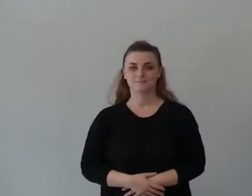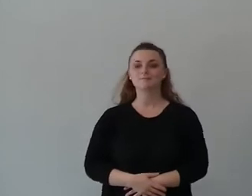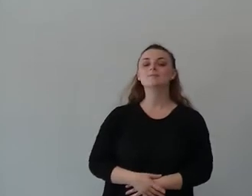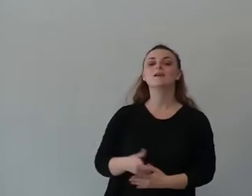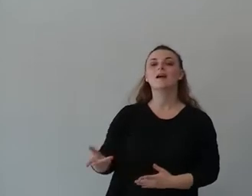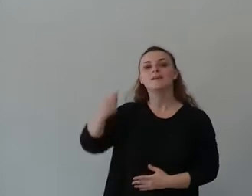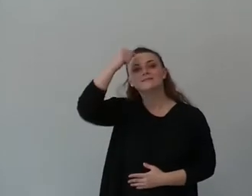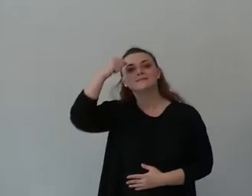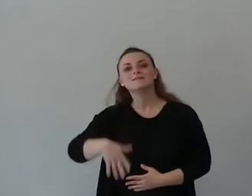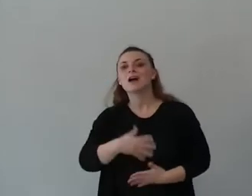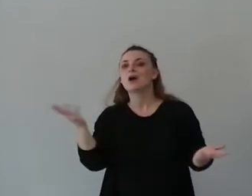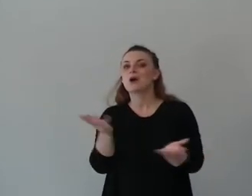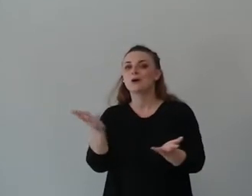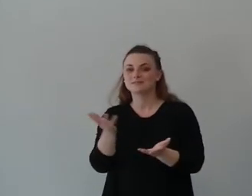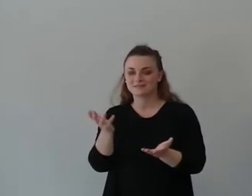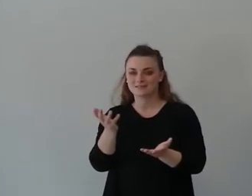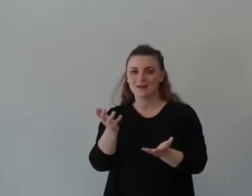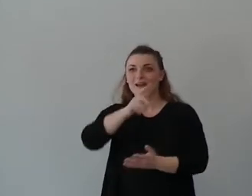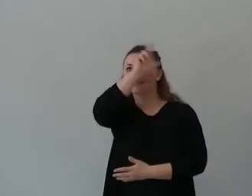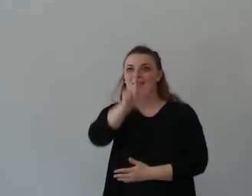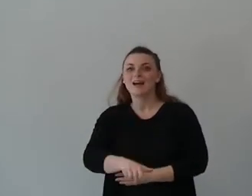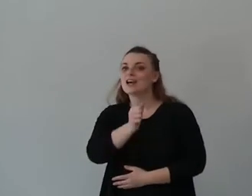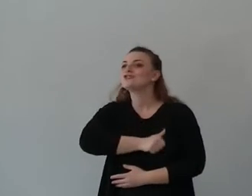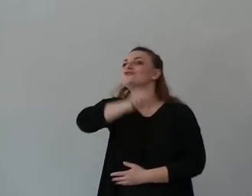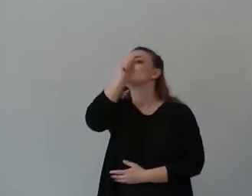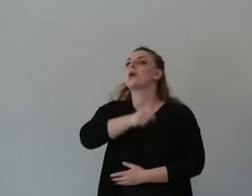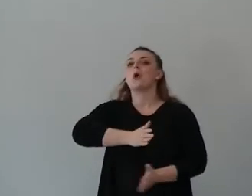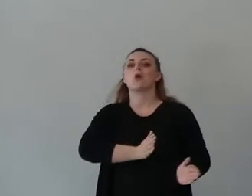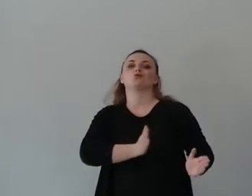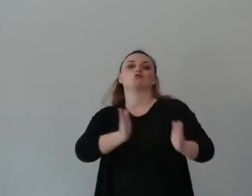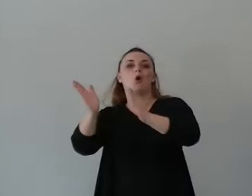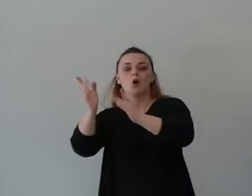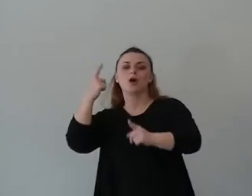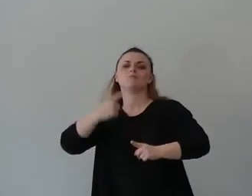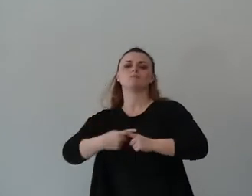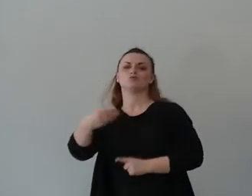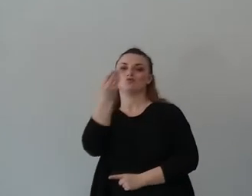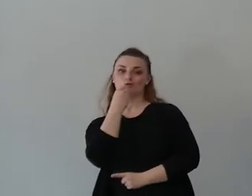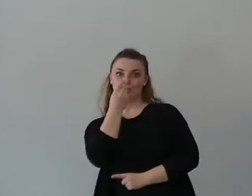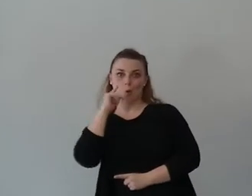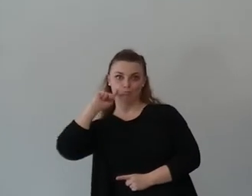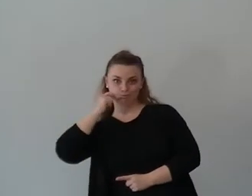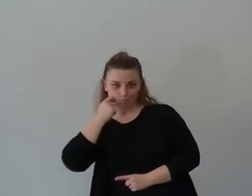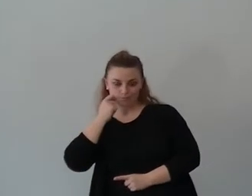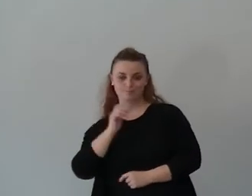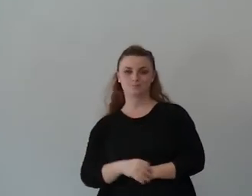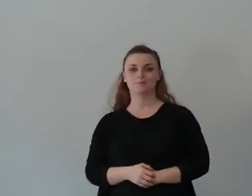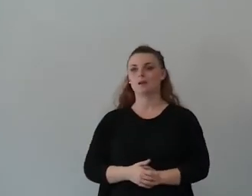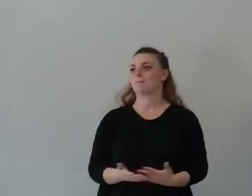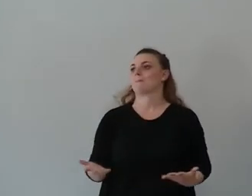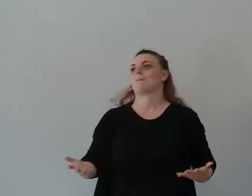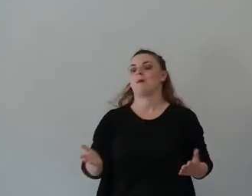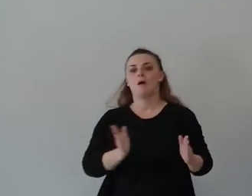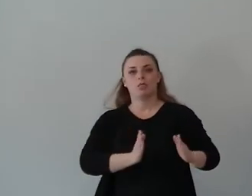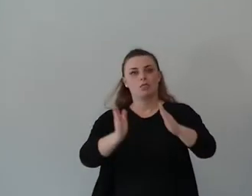sapevo dell'Italia oltre al cibo. Il cibo e la torre. But the tower was really cool. Ma la torre di Pisa era veramente